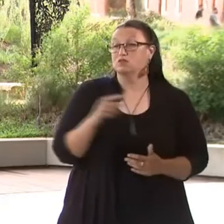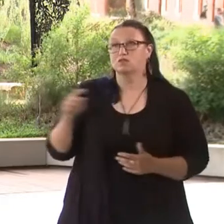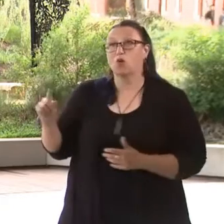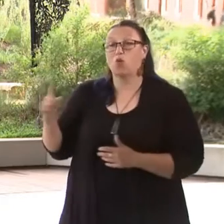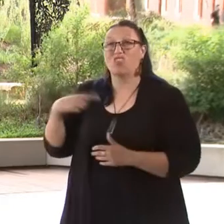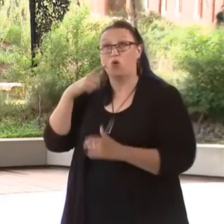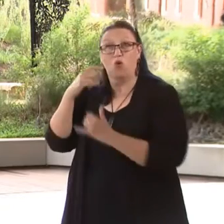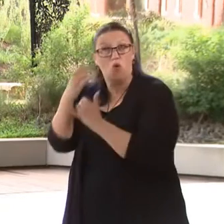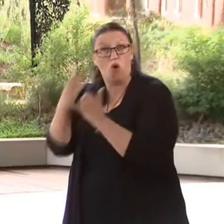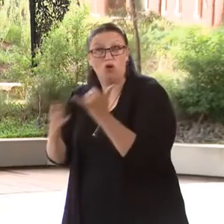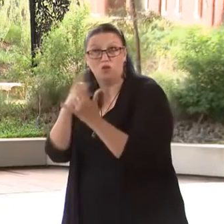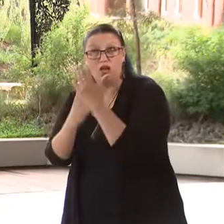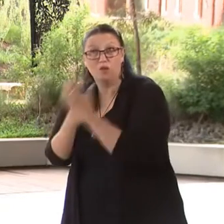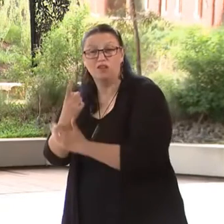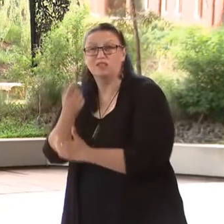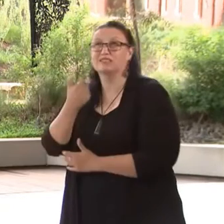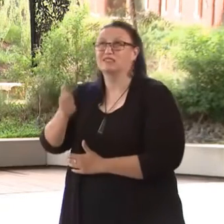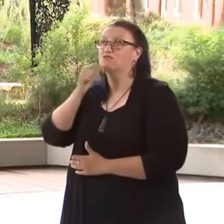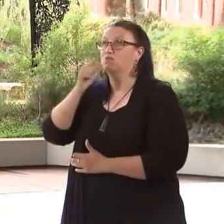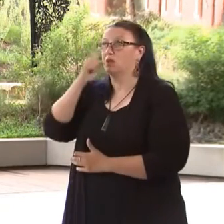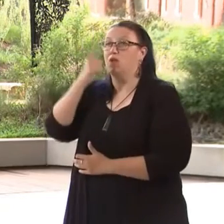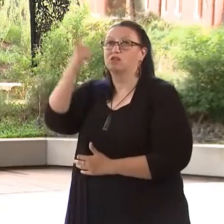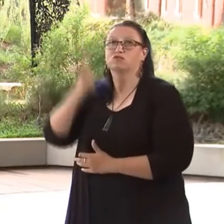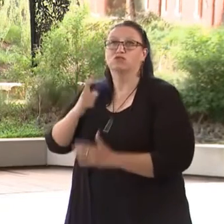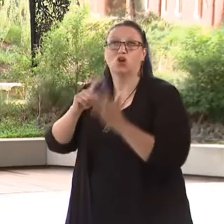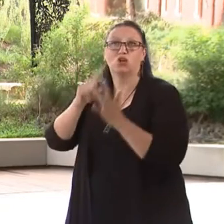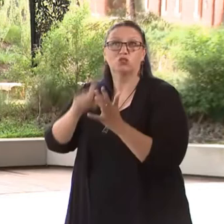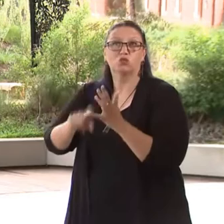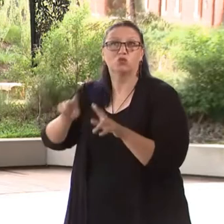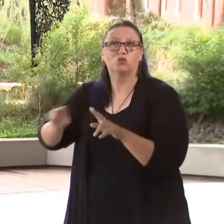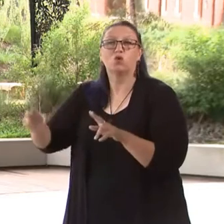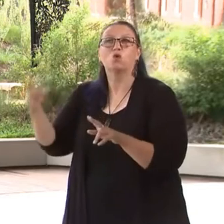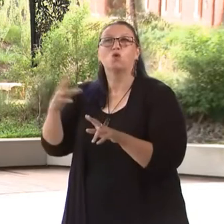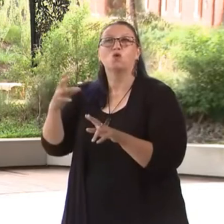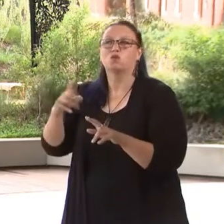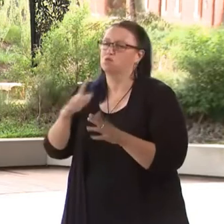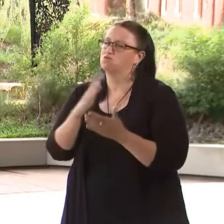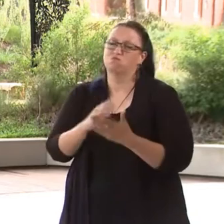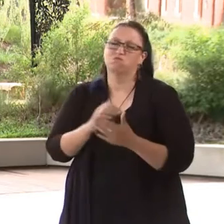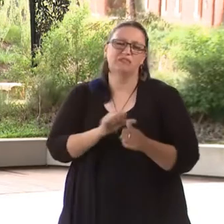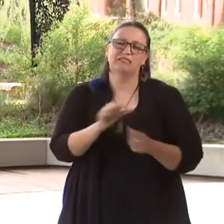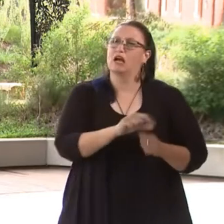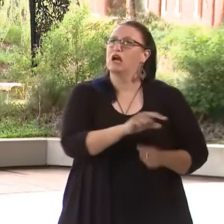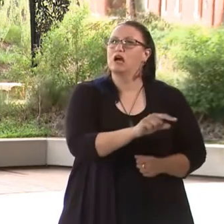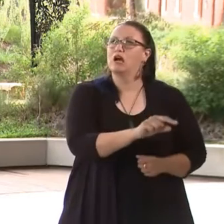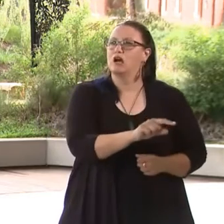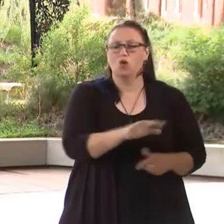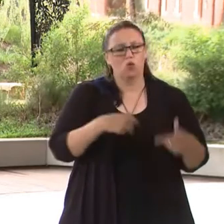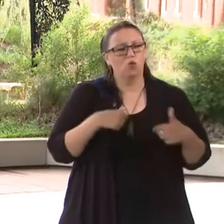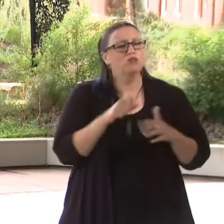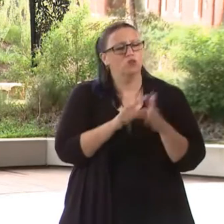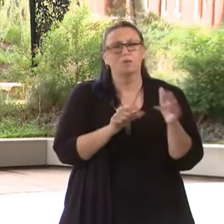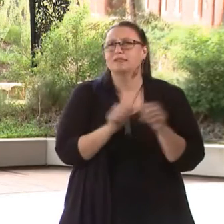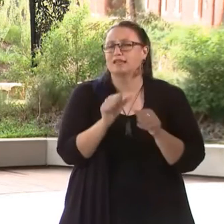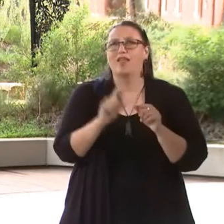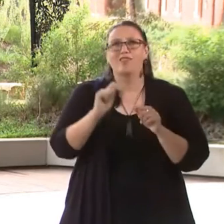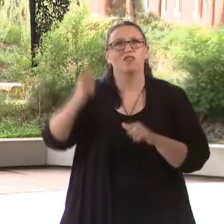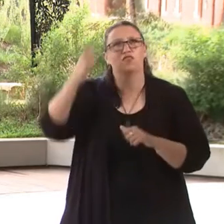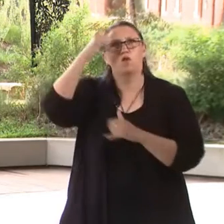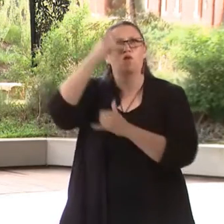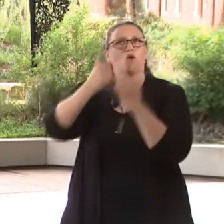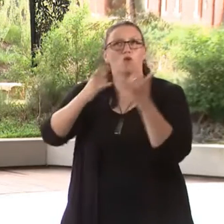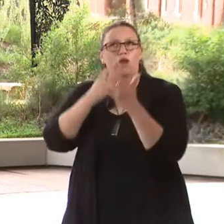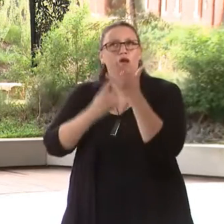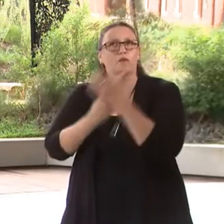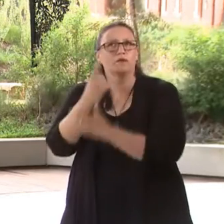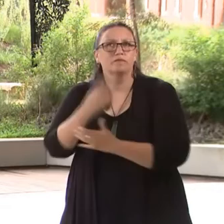our worst case scenario. So the plans that we put in place and the investments that we have made over the last